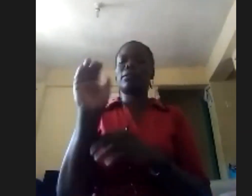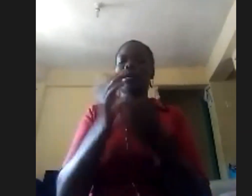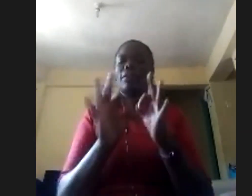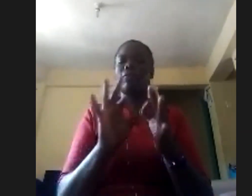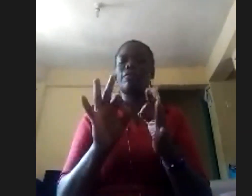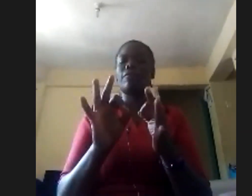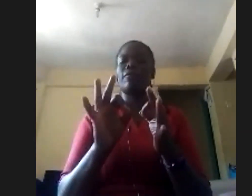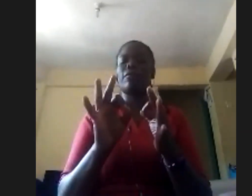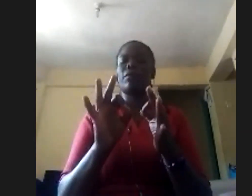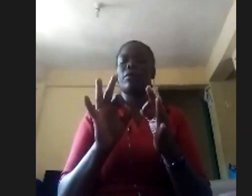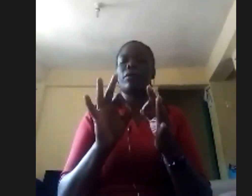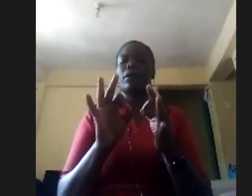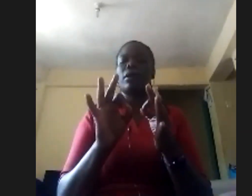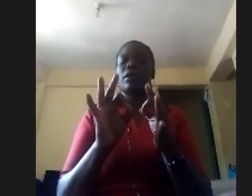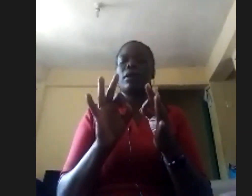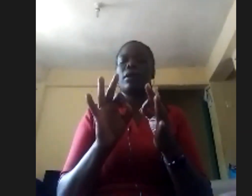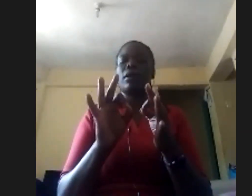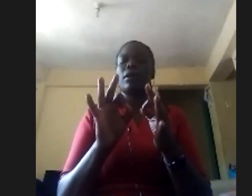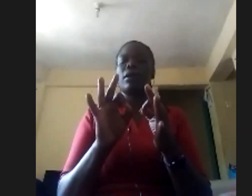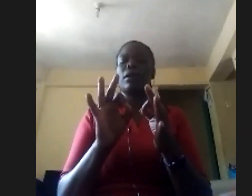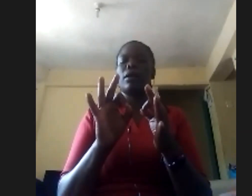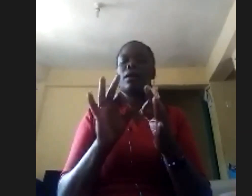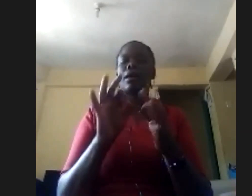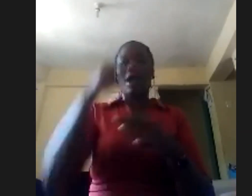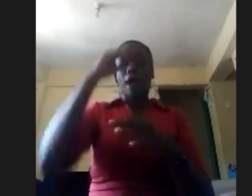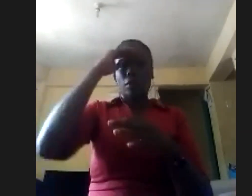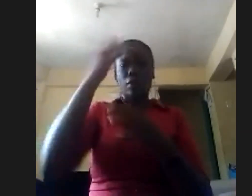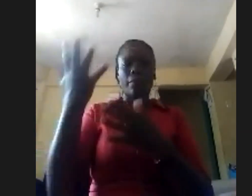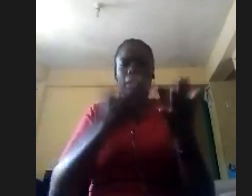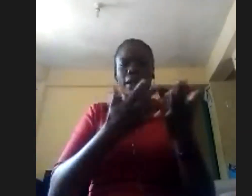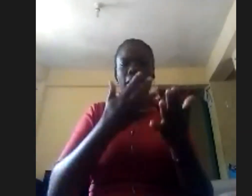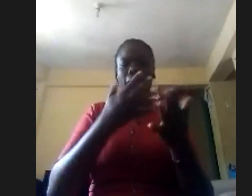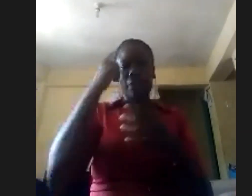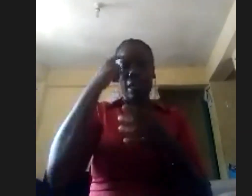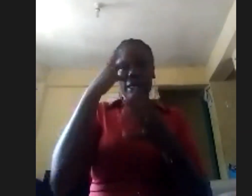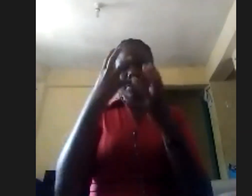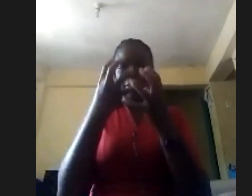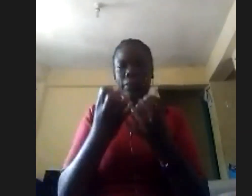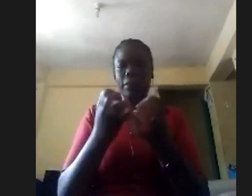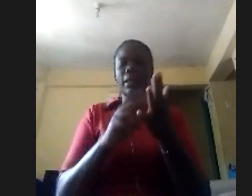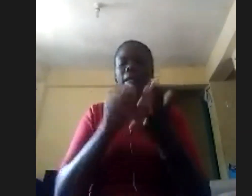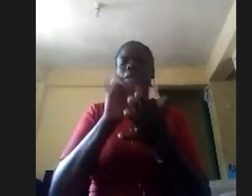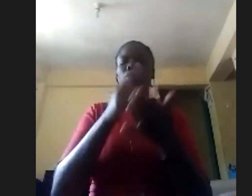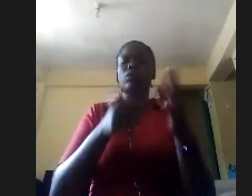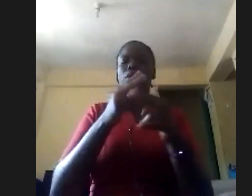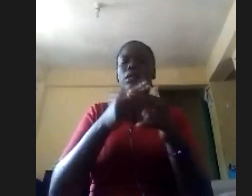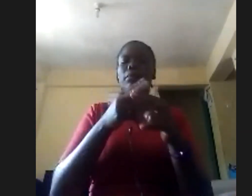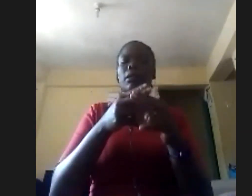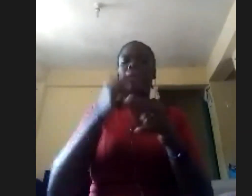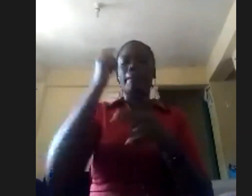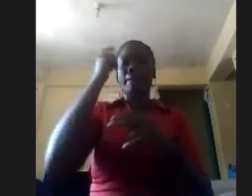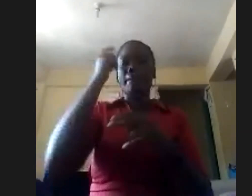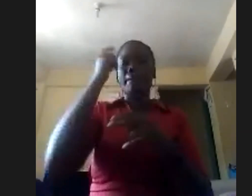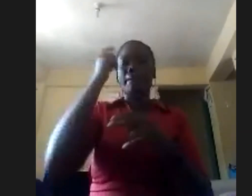brings brain shrinkage. So medically, the term for that we call brain atrophy. So brain atrophy means the